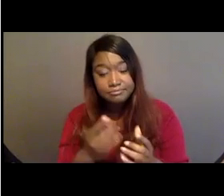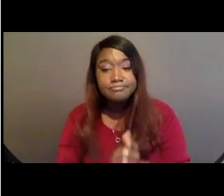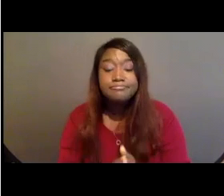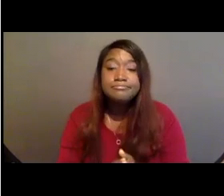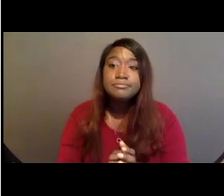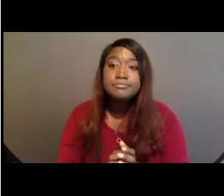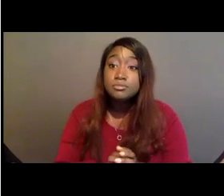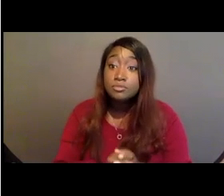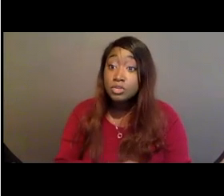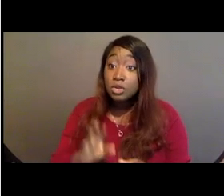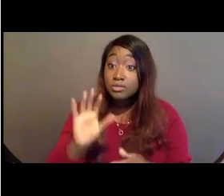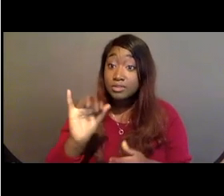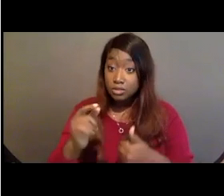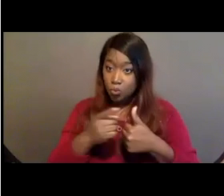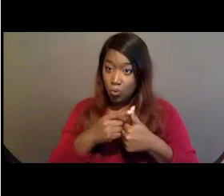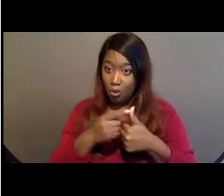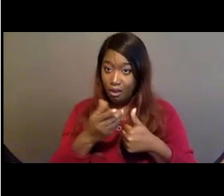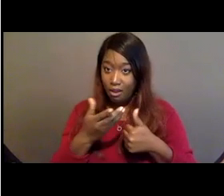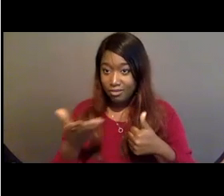that's one thing.